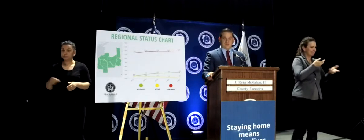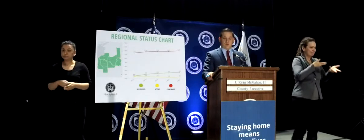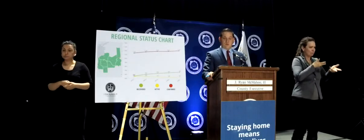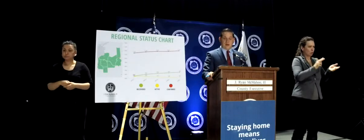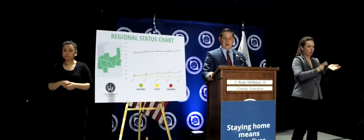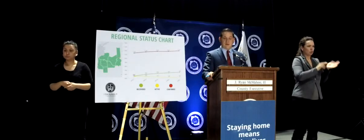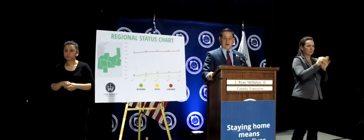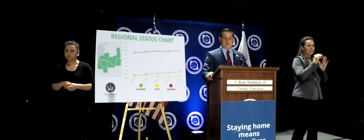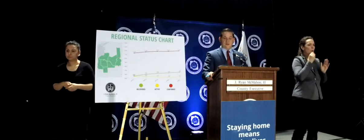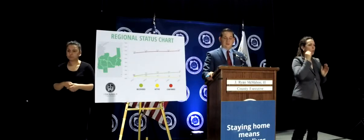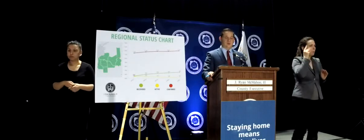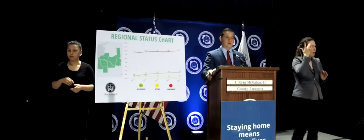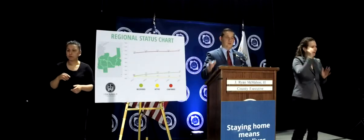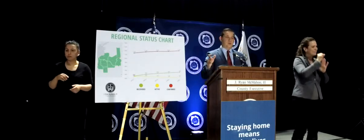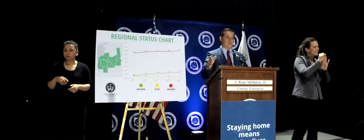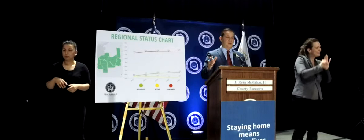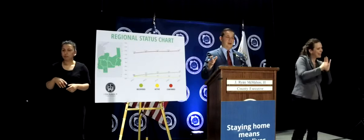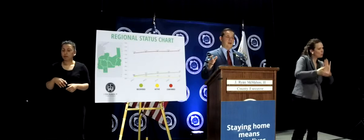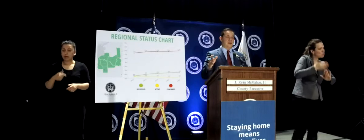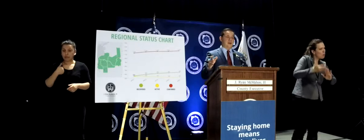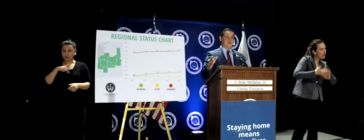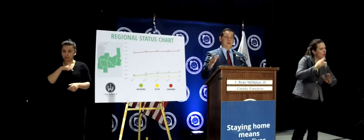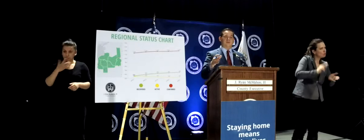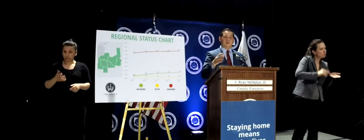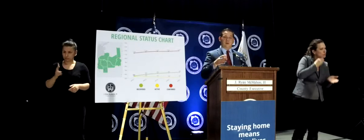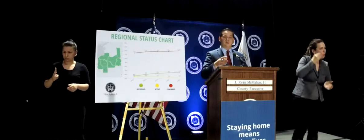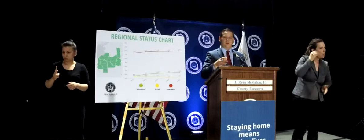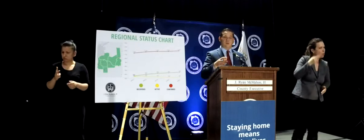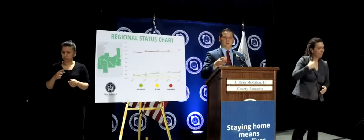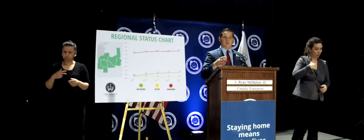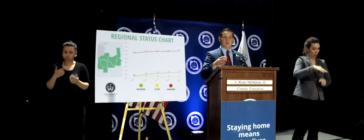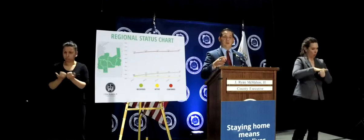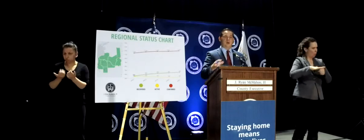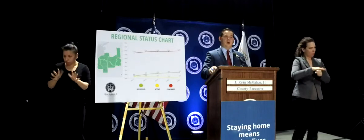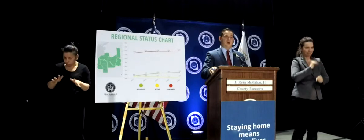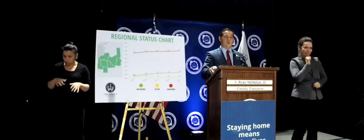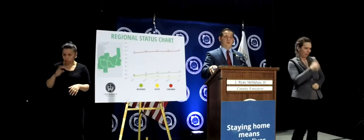That's tough to say. We've had deaths, certainly, of people that have lived in nursing